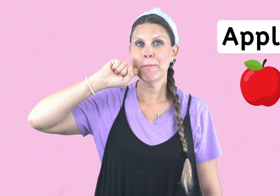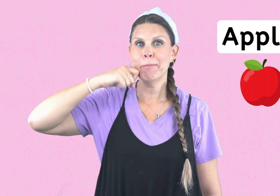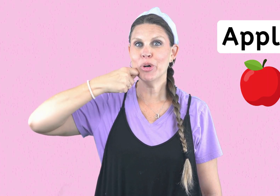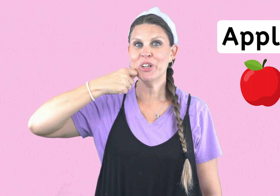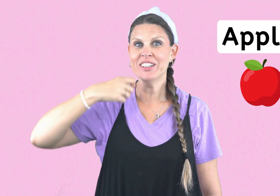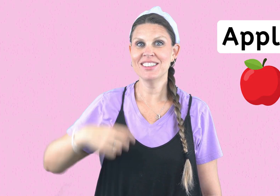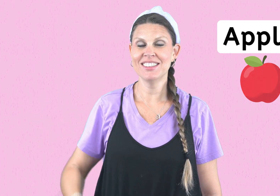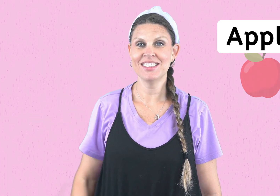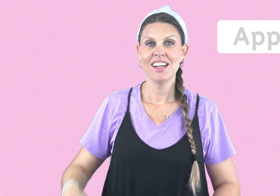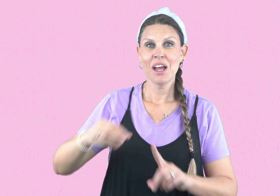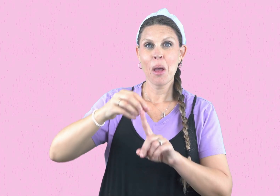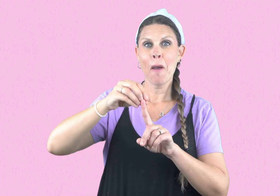apple.